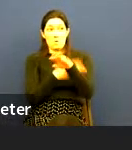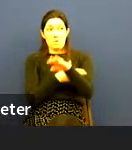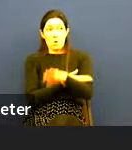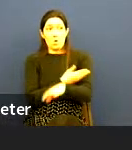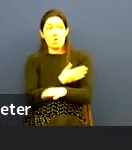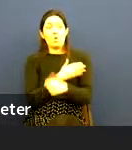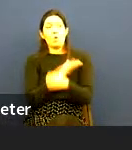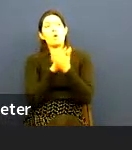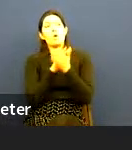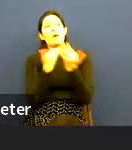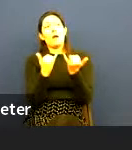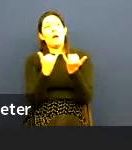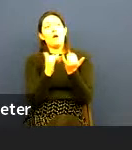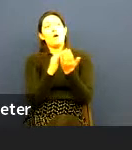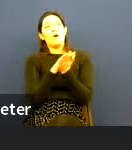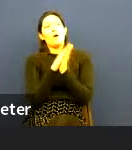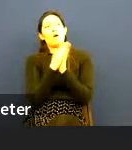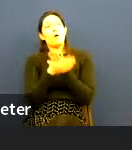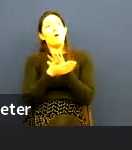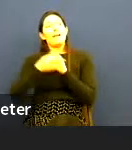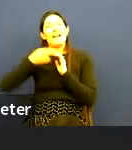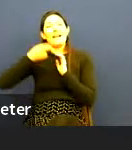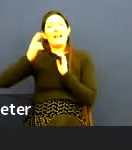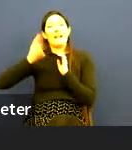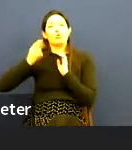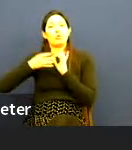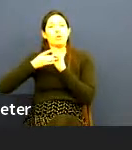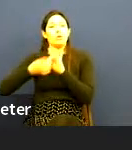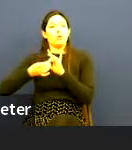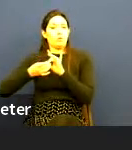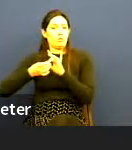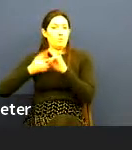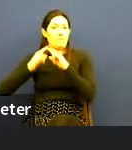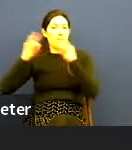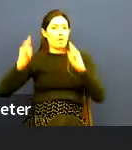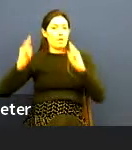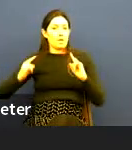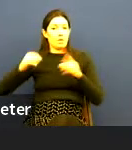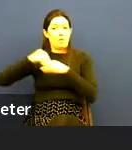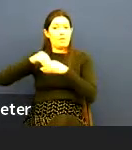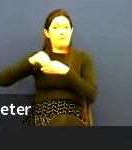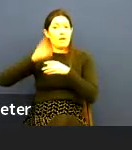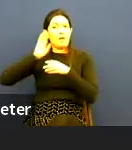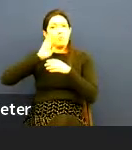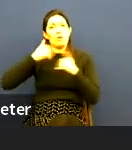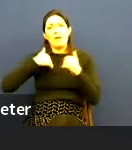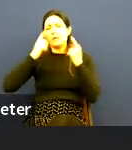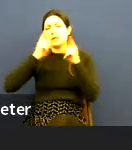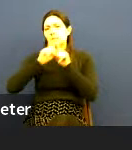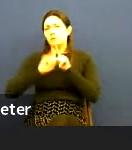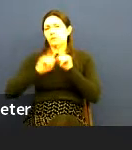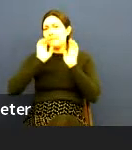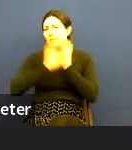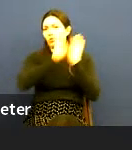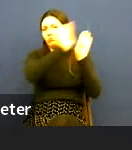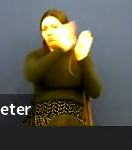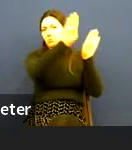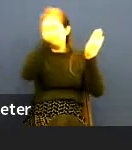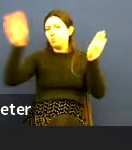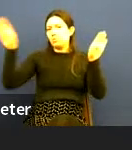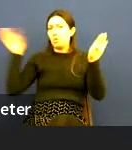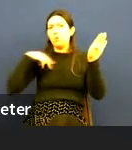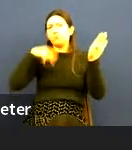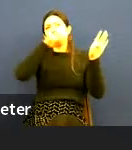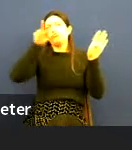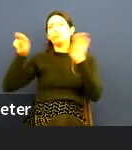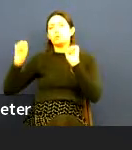a history pavilion. So basically inside there's going to be a bunch of placards. Next slide.